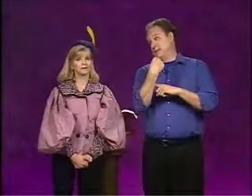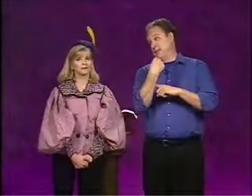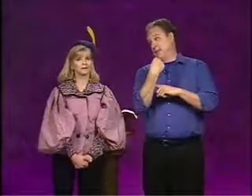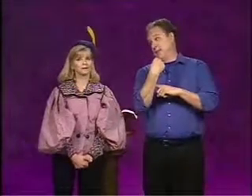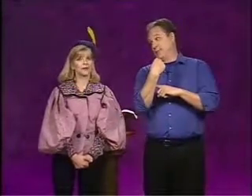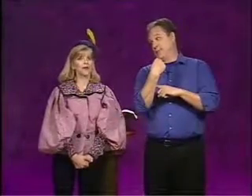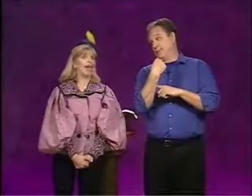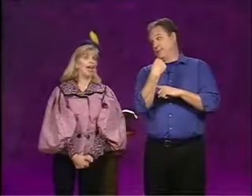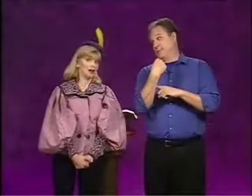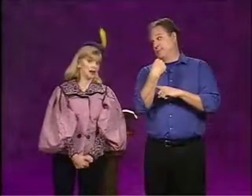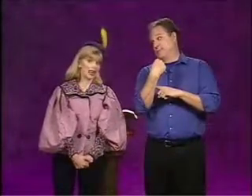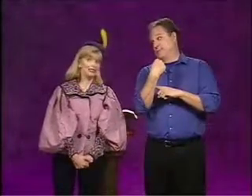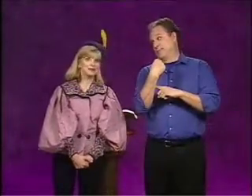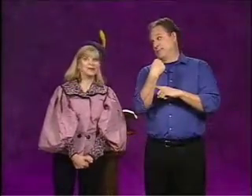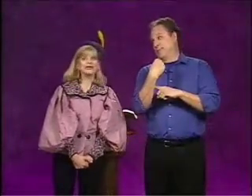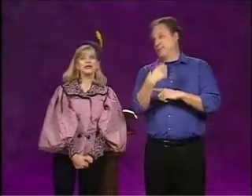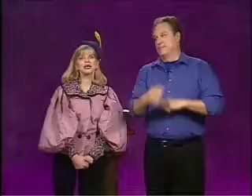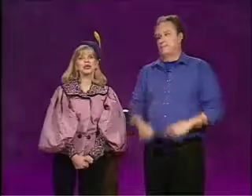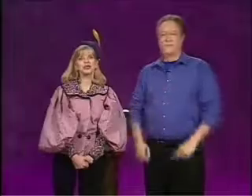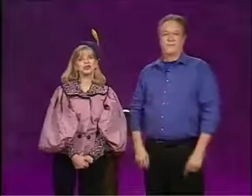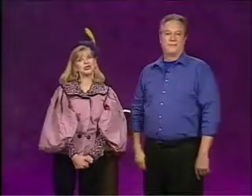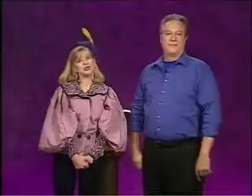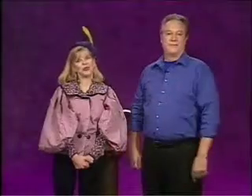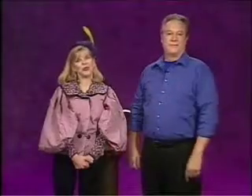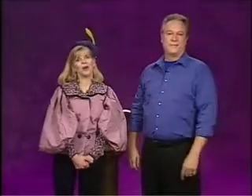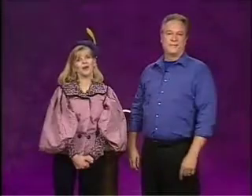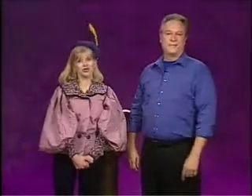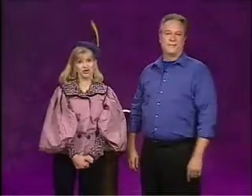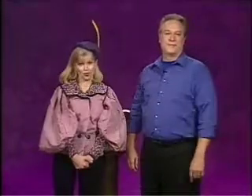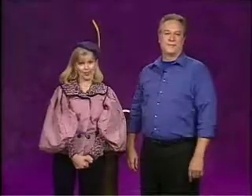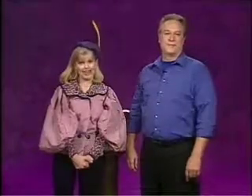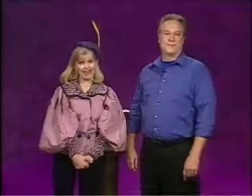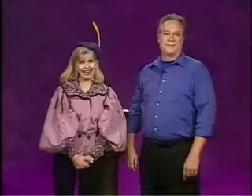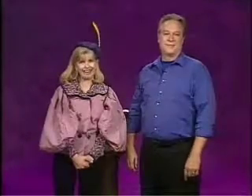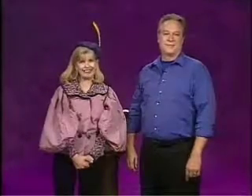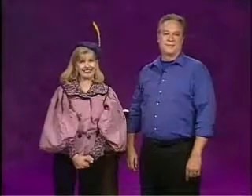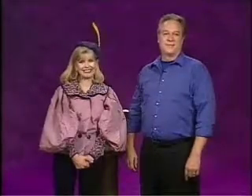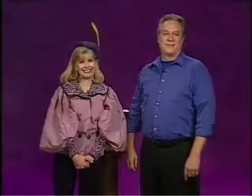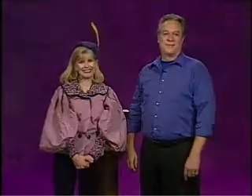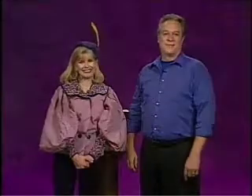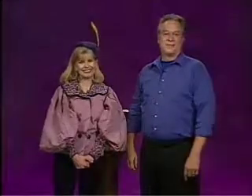me. And that's basically what you need to know about directionality.